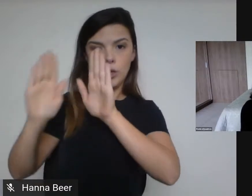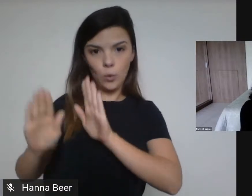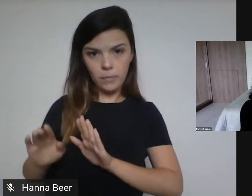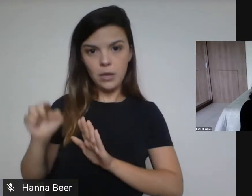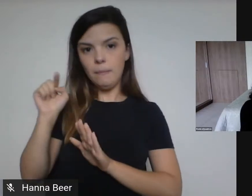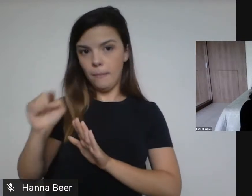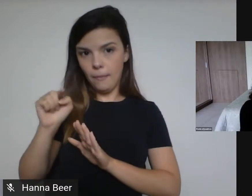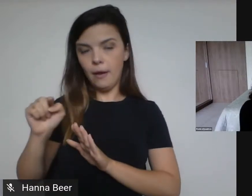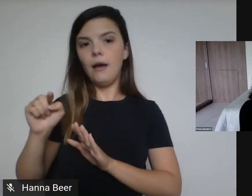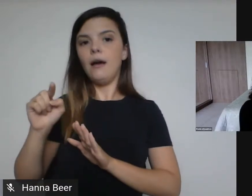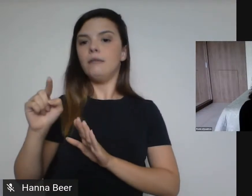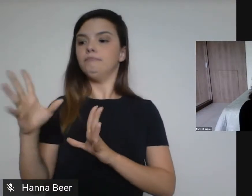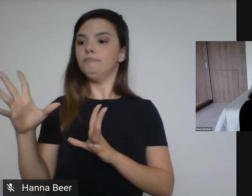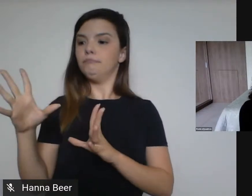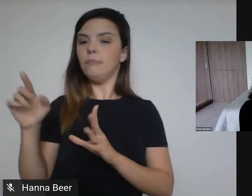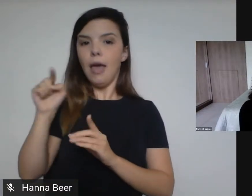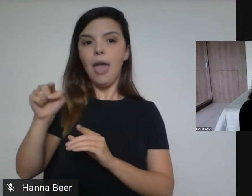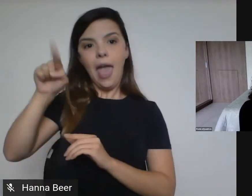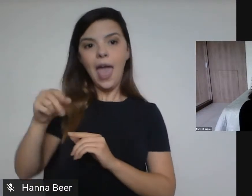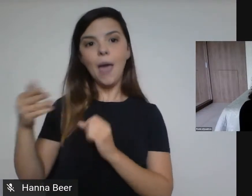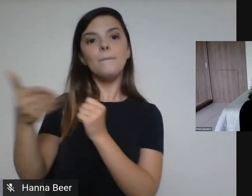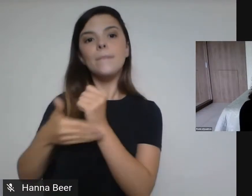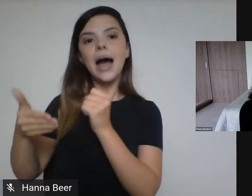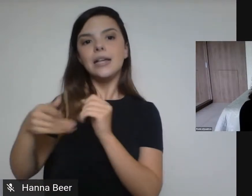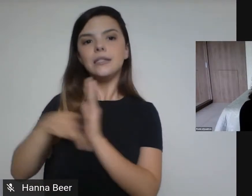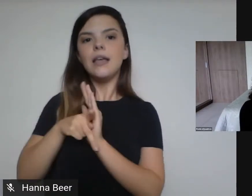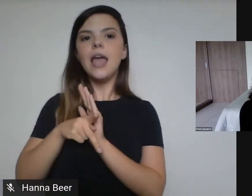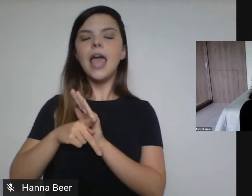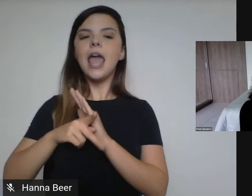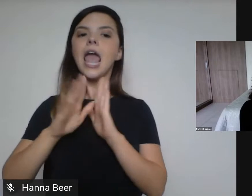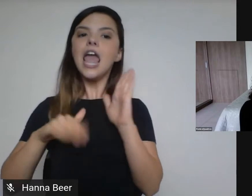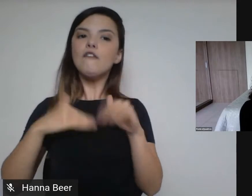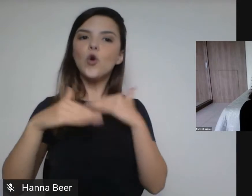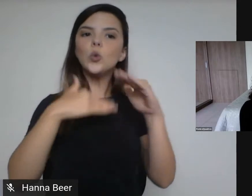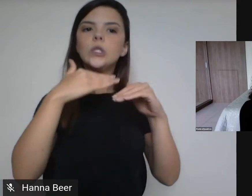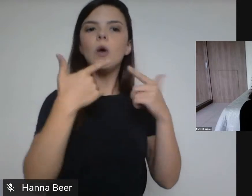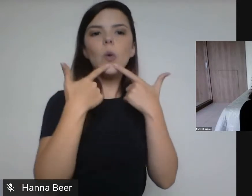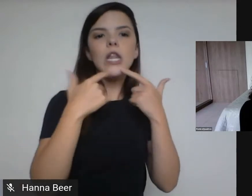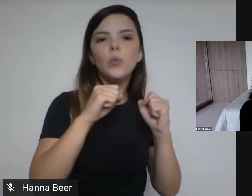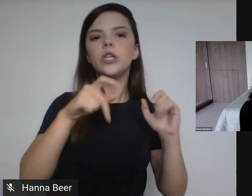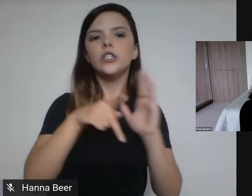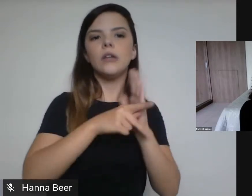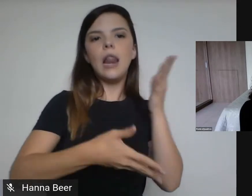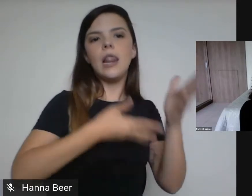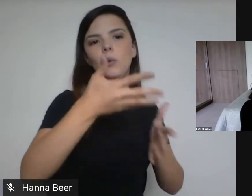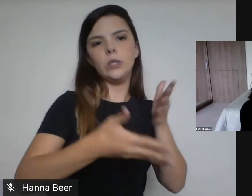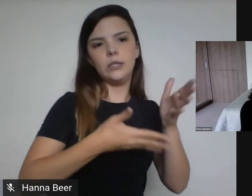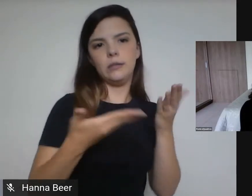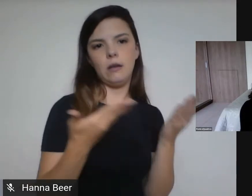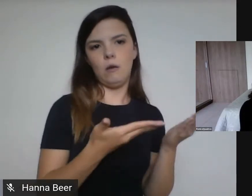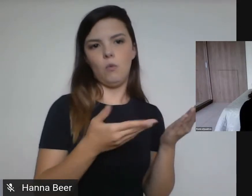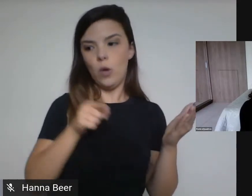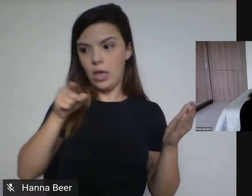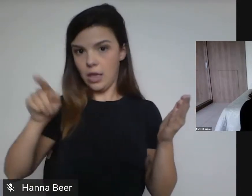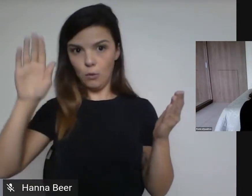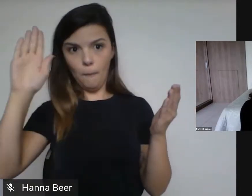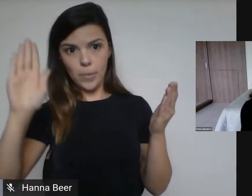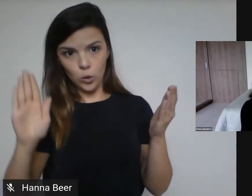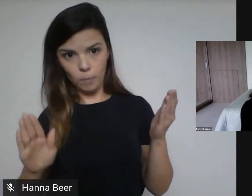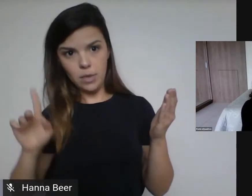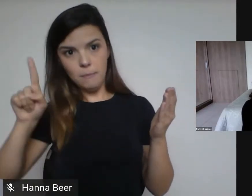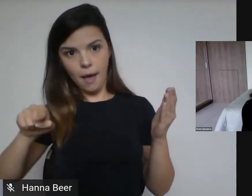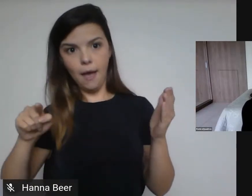the evolution for the linguistic information in sign languages relate to